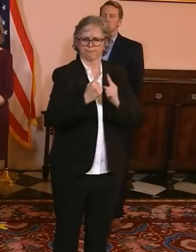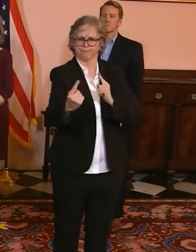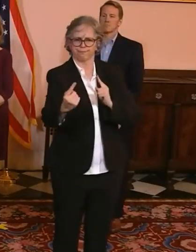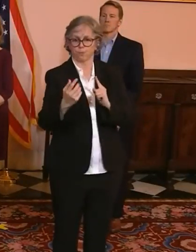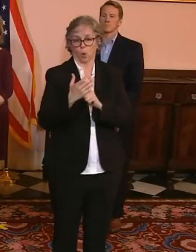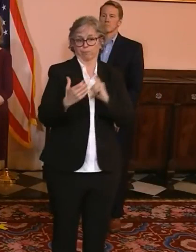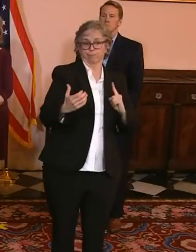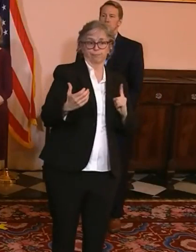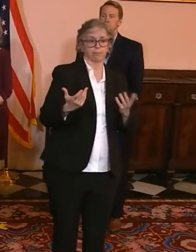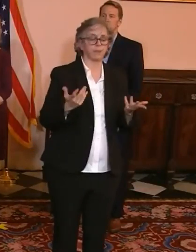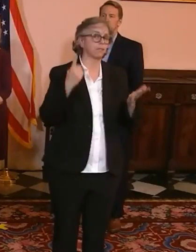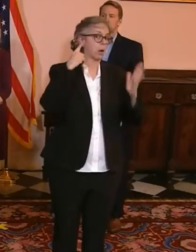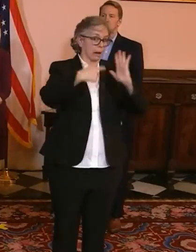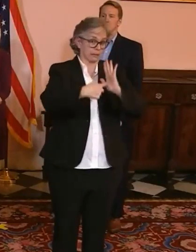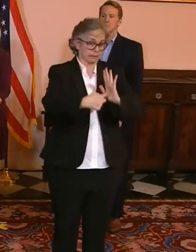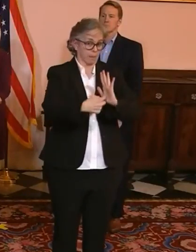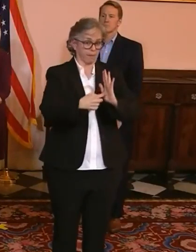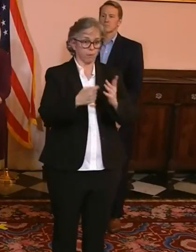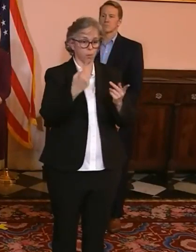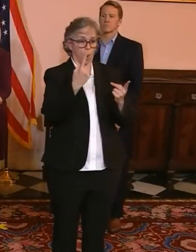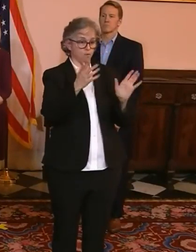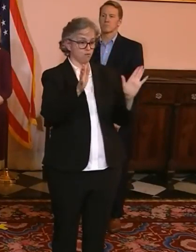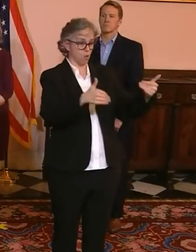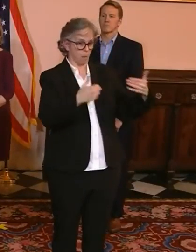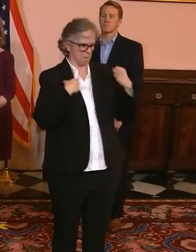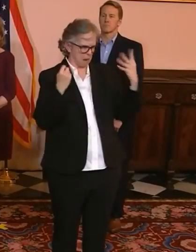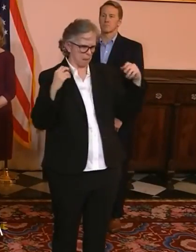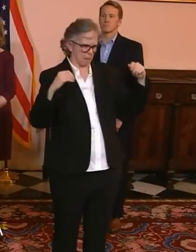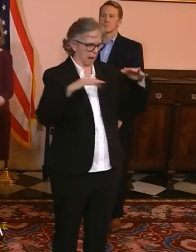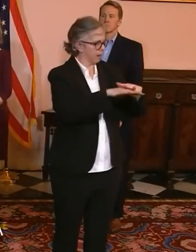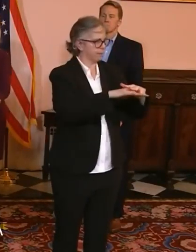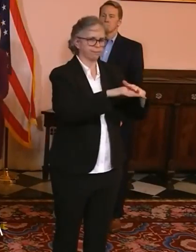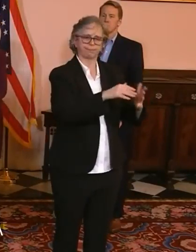crowded in that room, that has to stop.